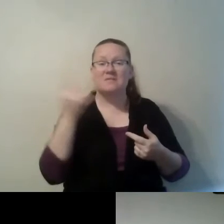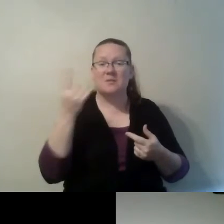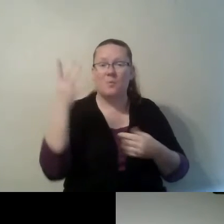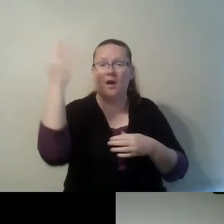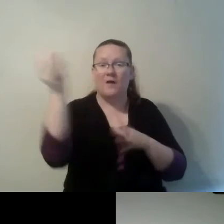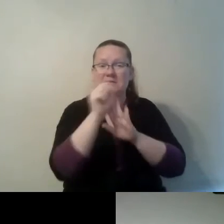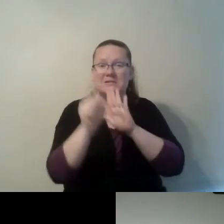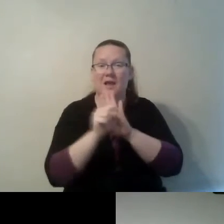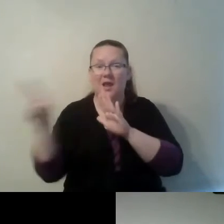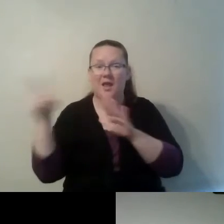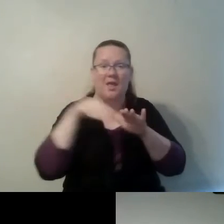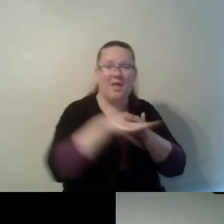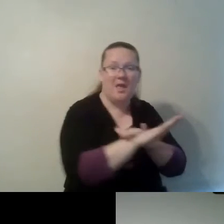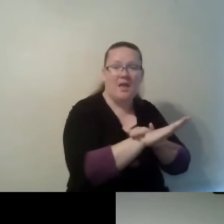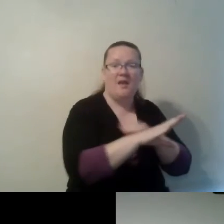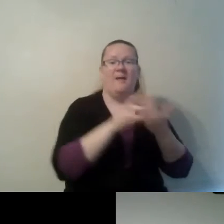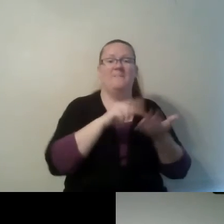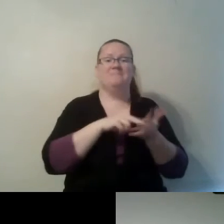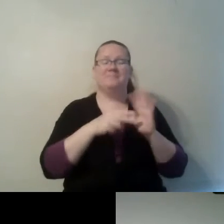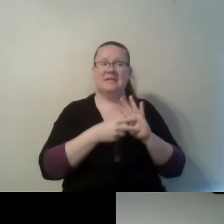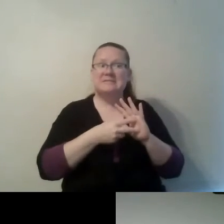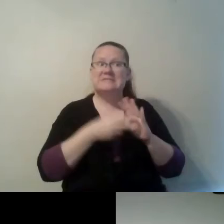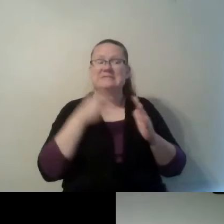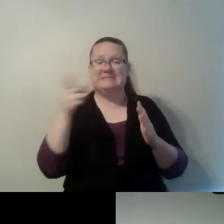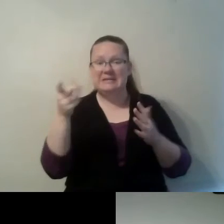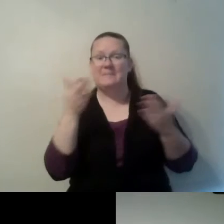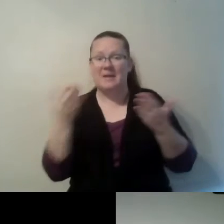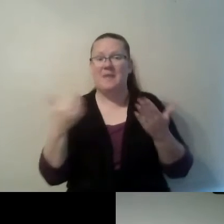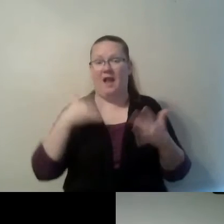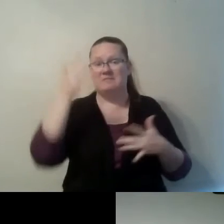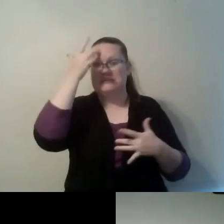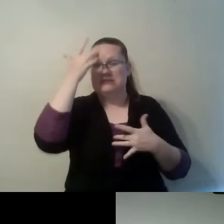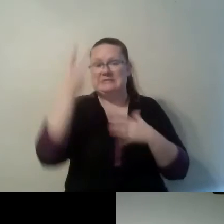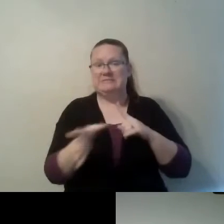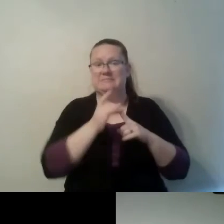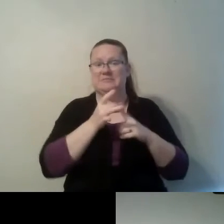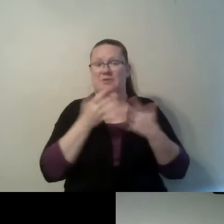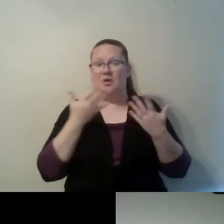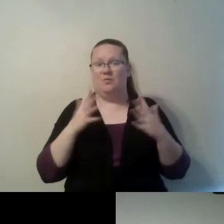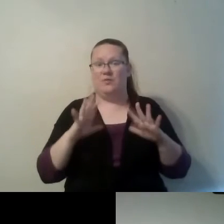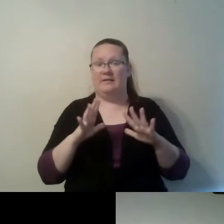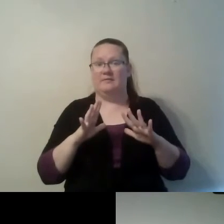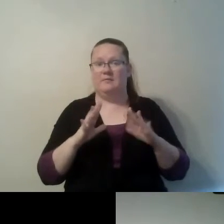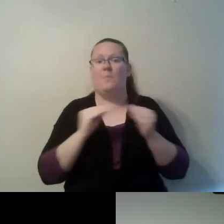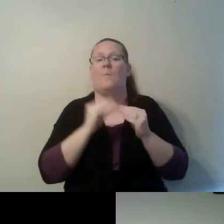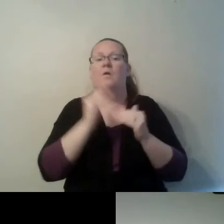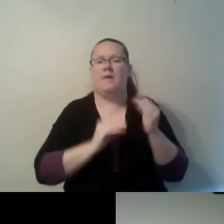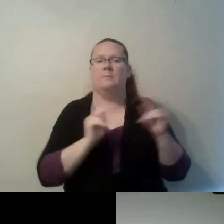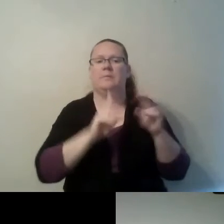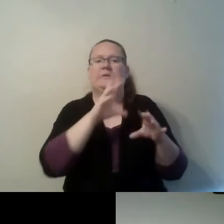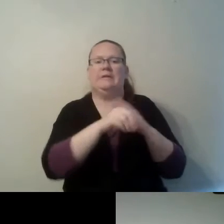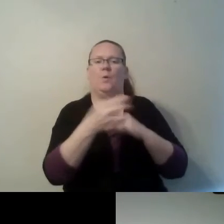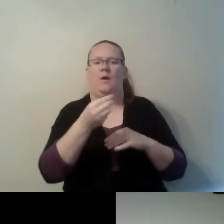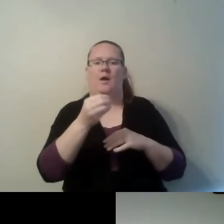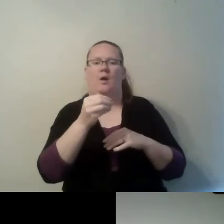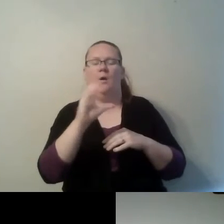more of a likelihood of them coming in with the disease than individuals here in Ohio golfing on the course, because